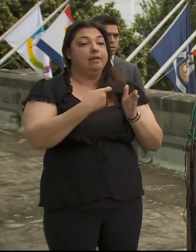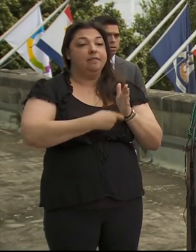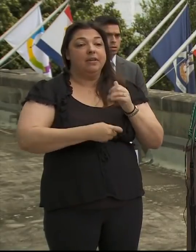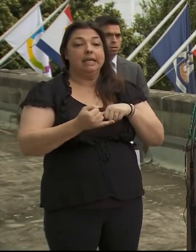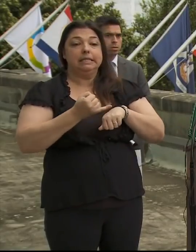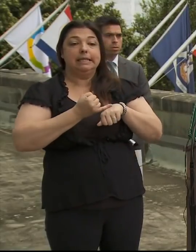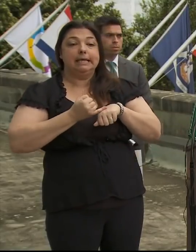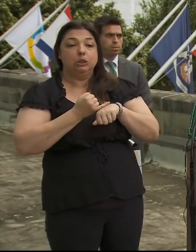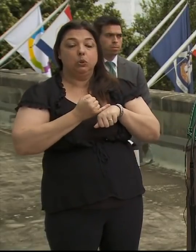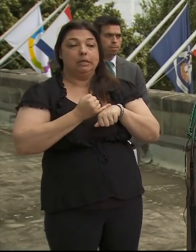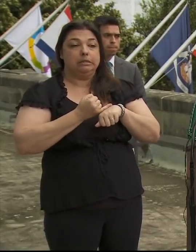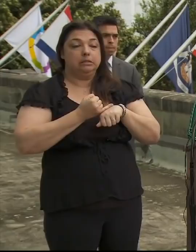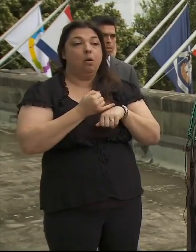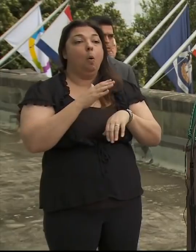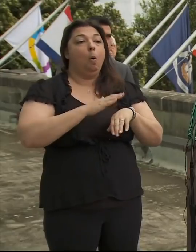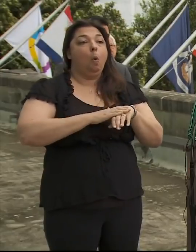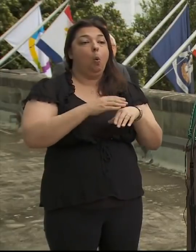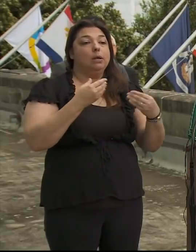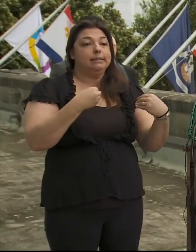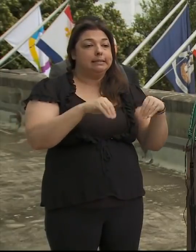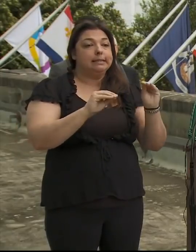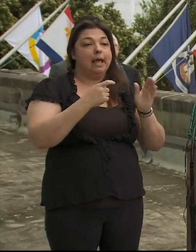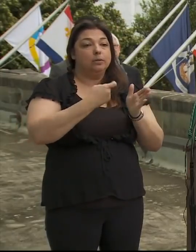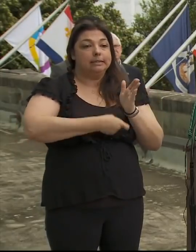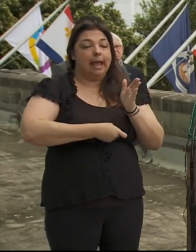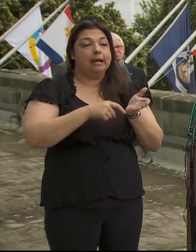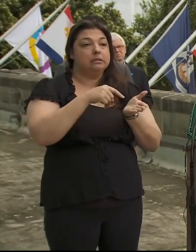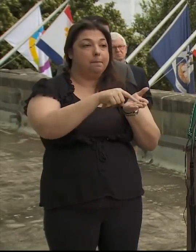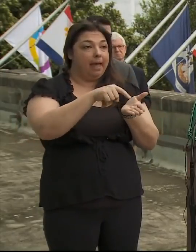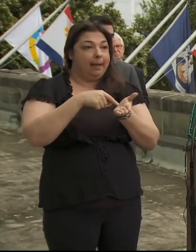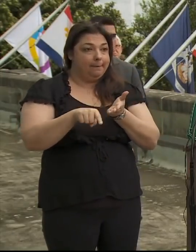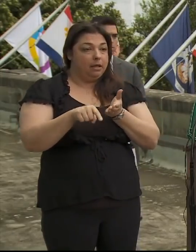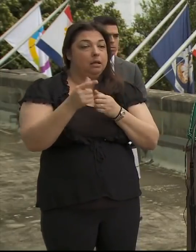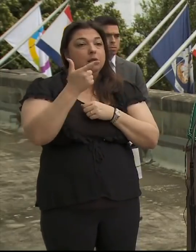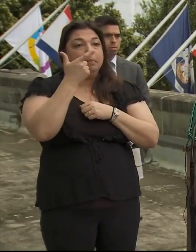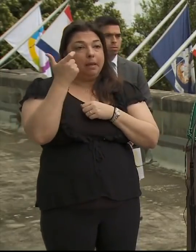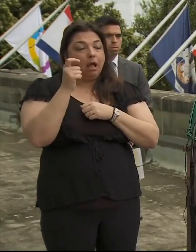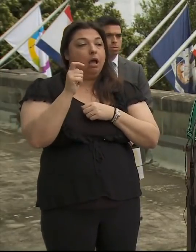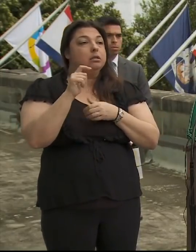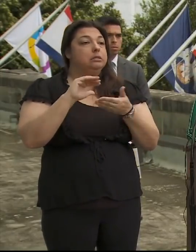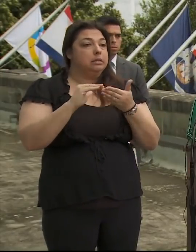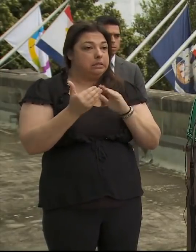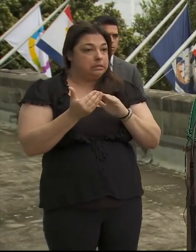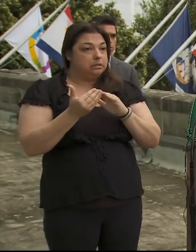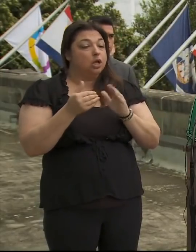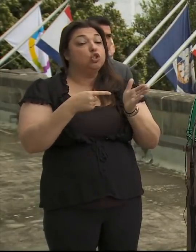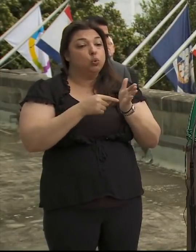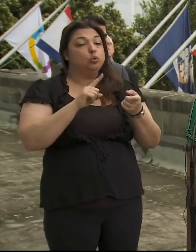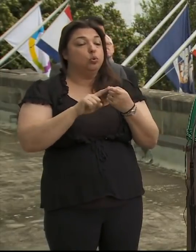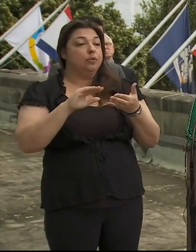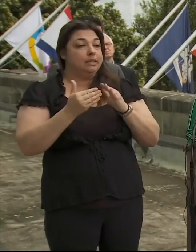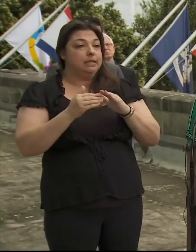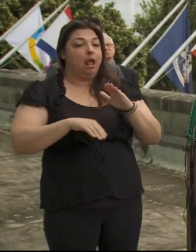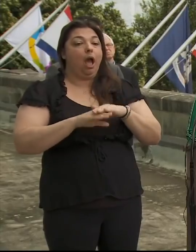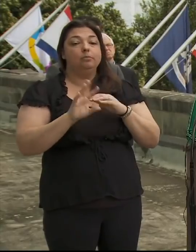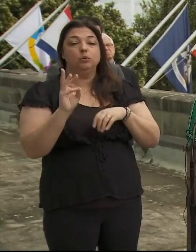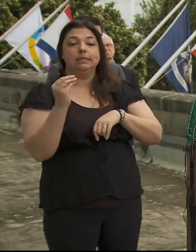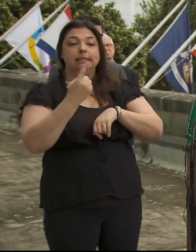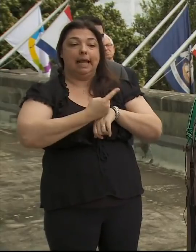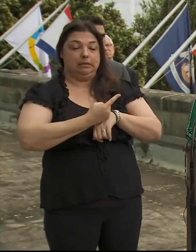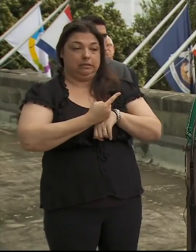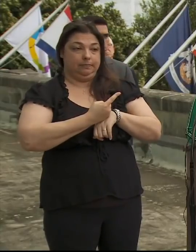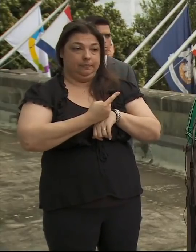interest and penalties on sales tax payments due to the city for up to 60